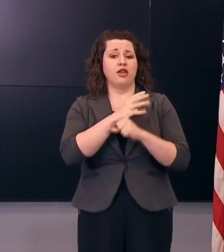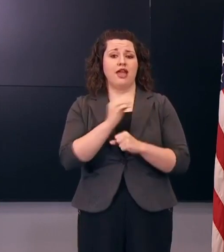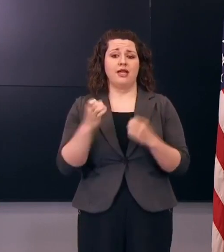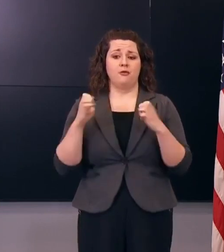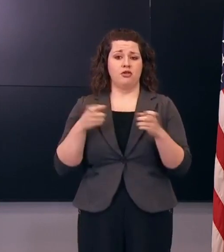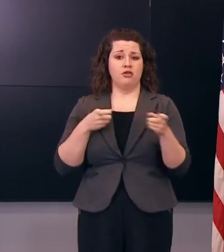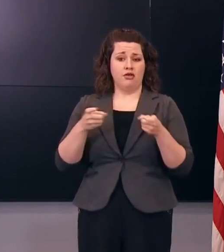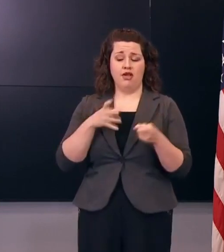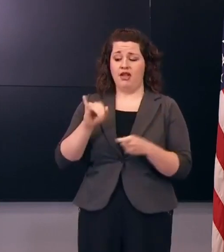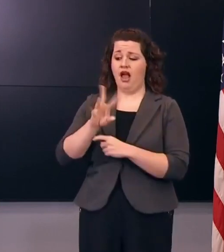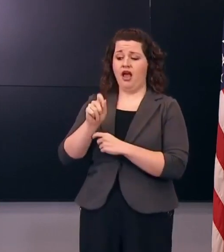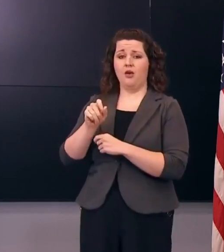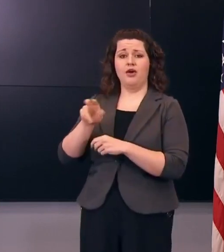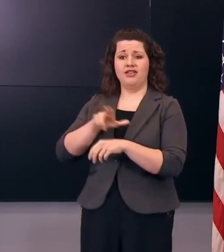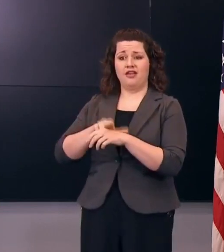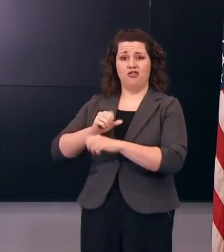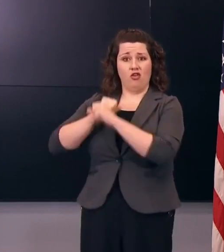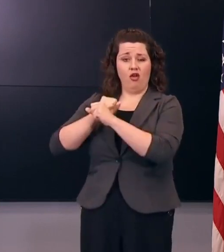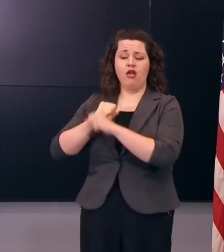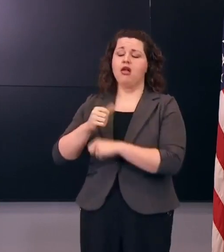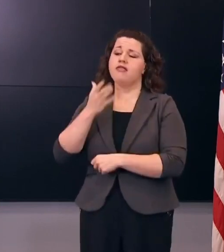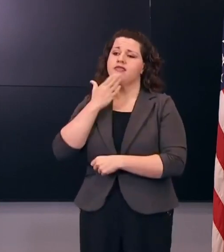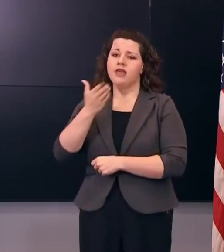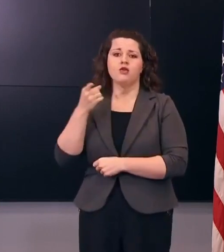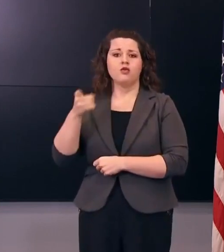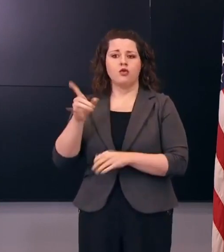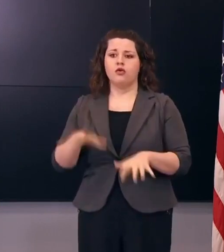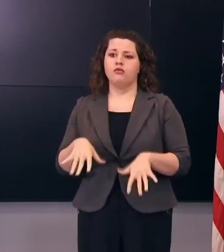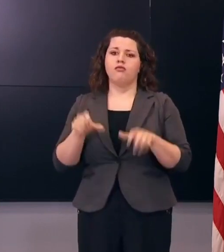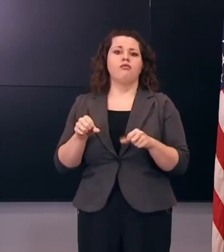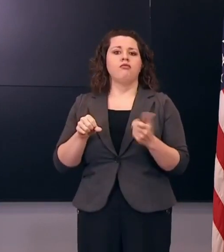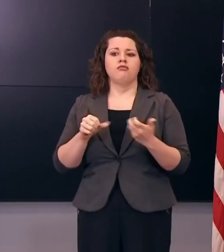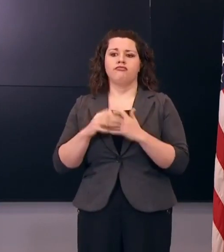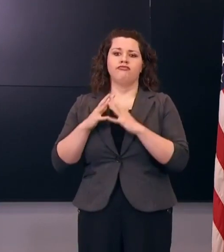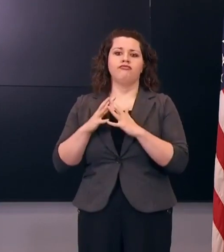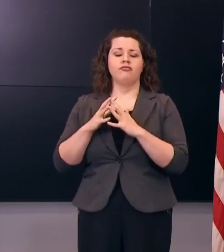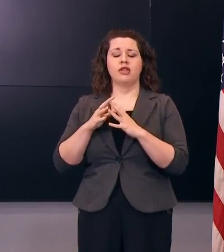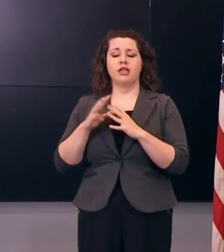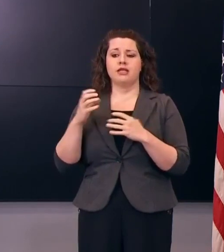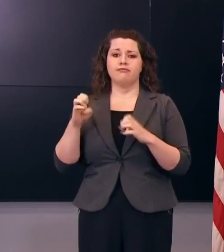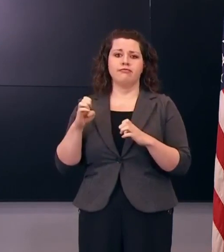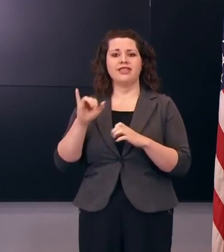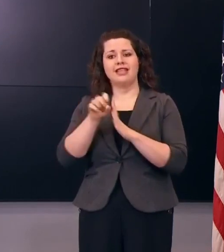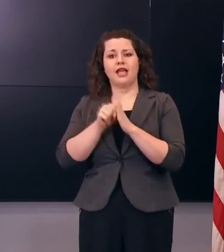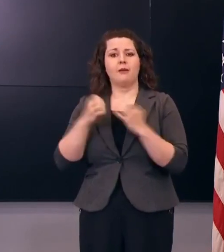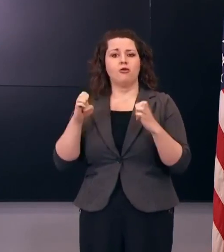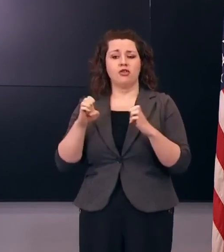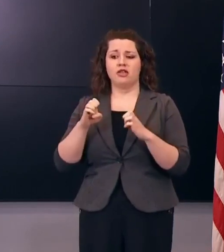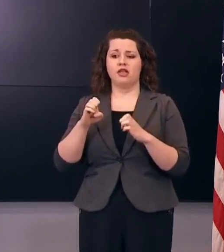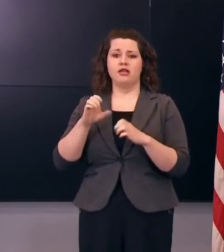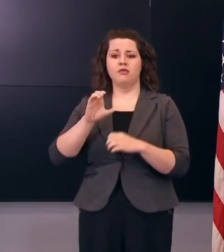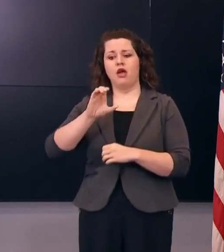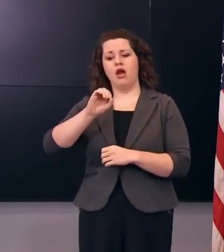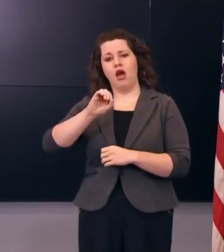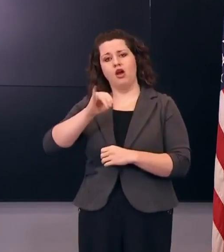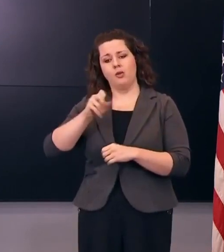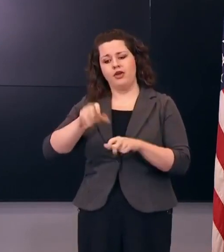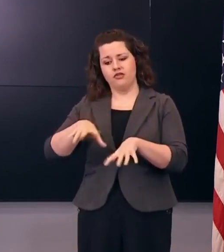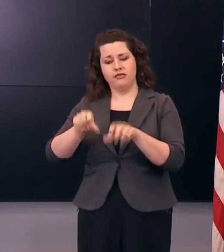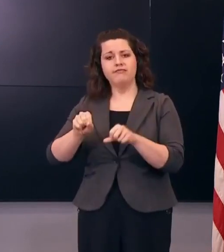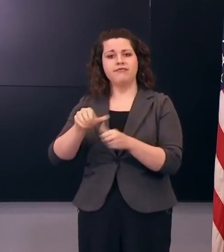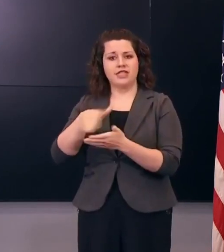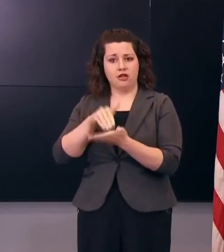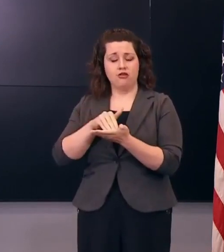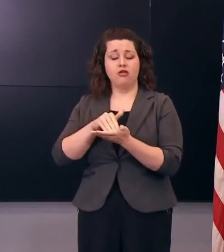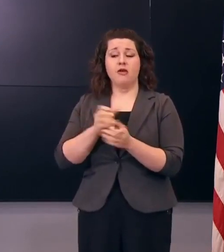Management and the Iowa National Guard, thank you for standing up the State Emergency Operations Center, and for